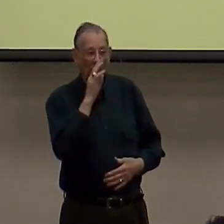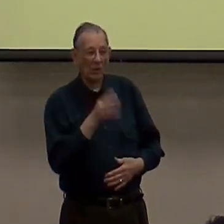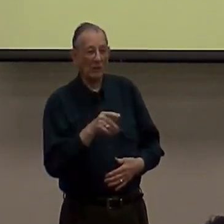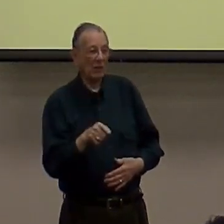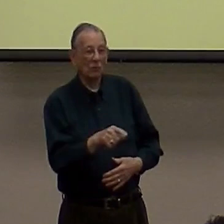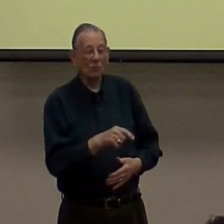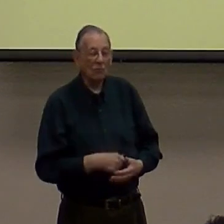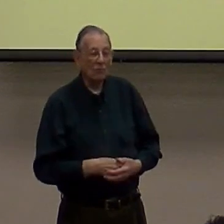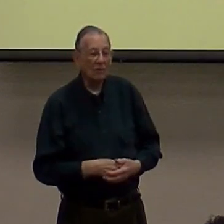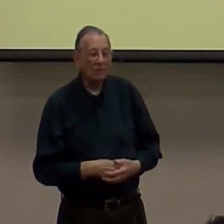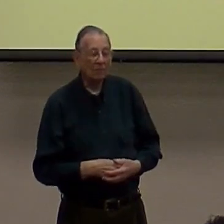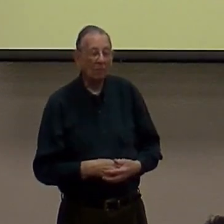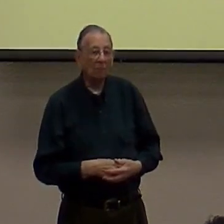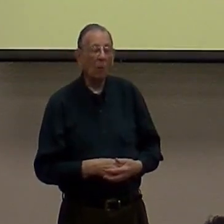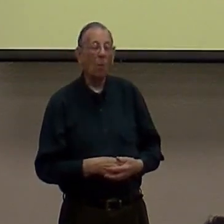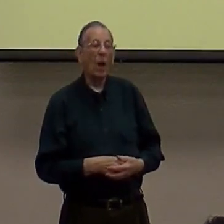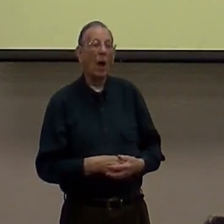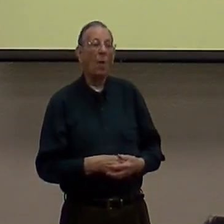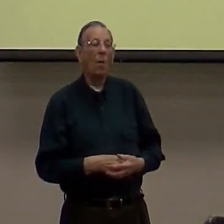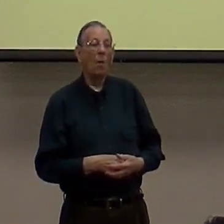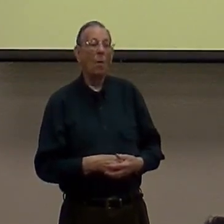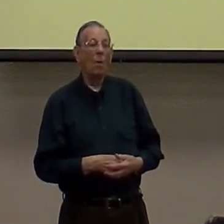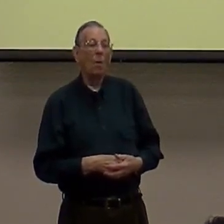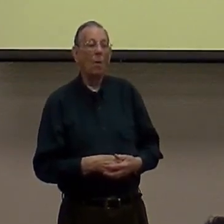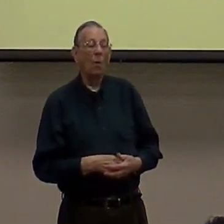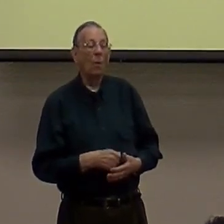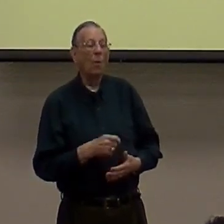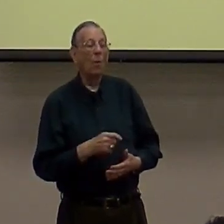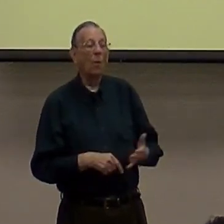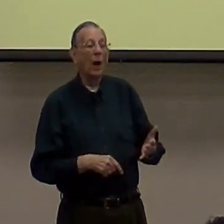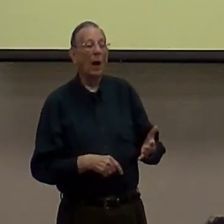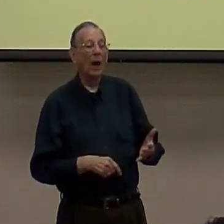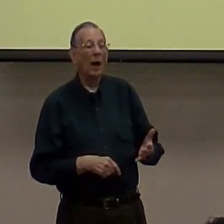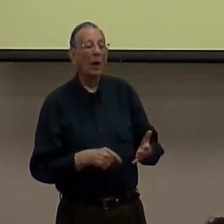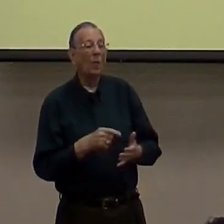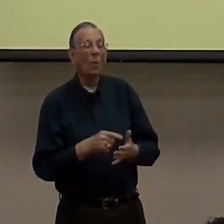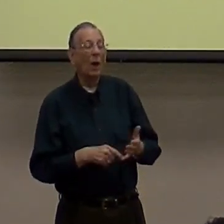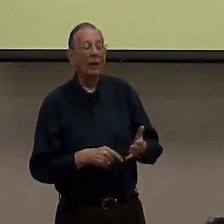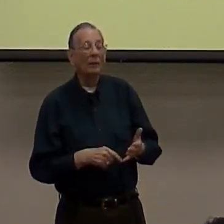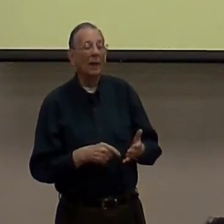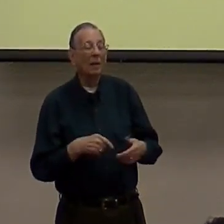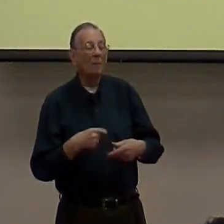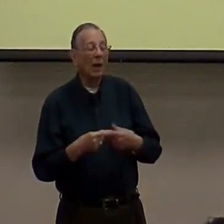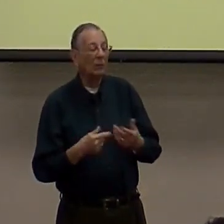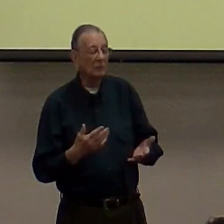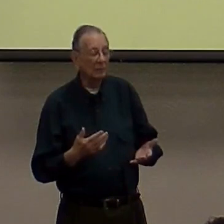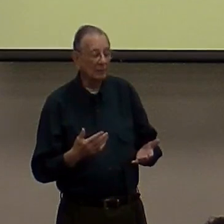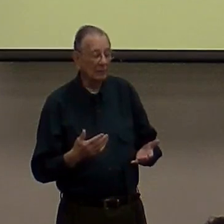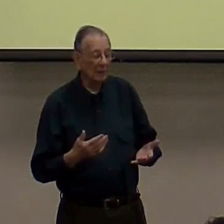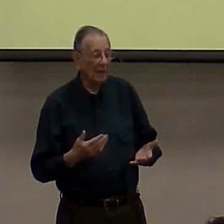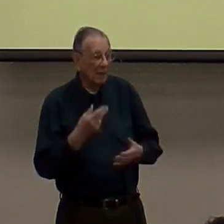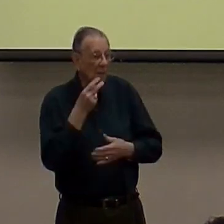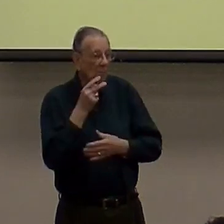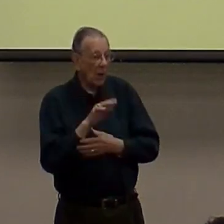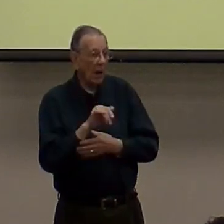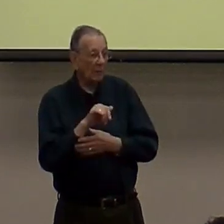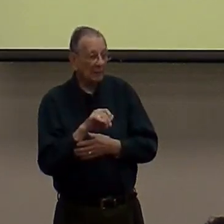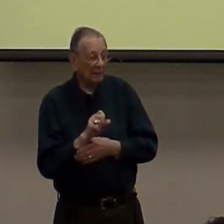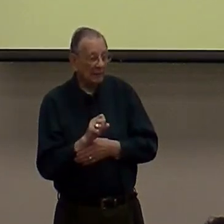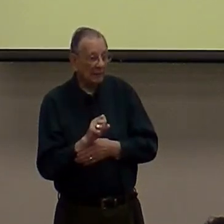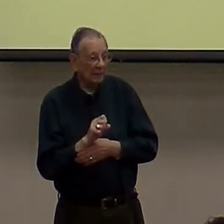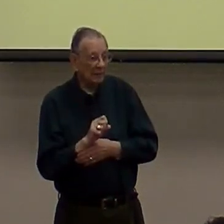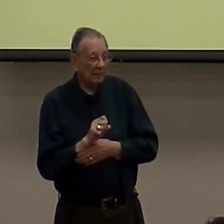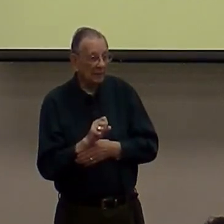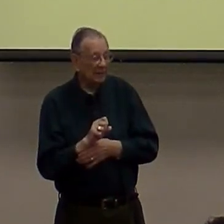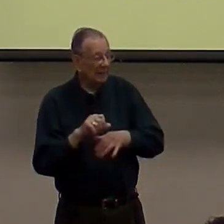you. What can man do to you? What can man do to you? So the promises to us is